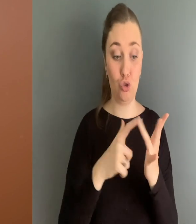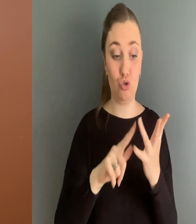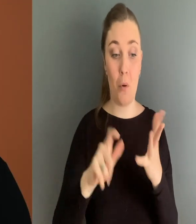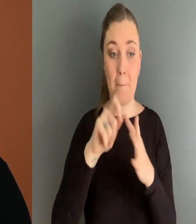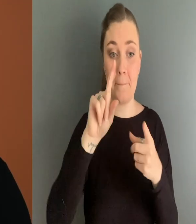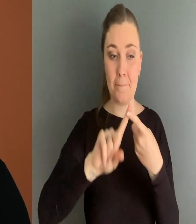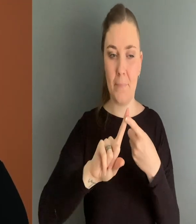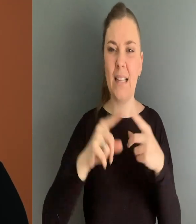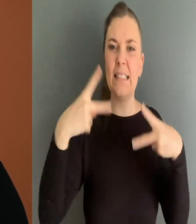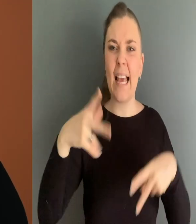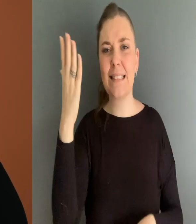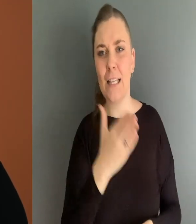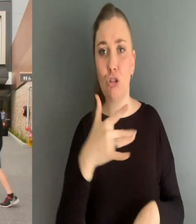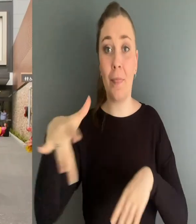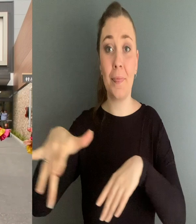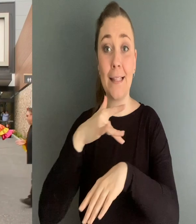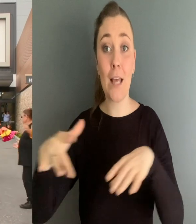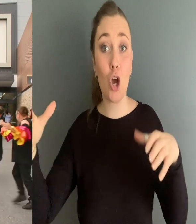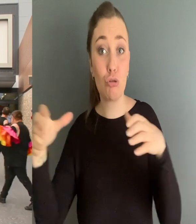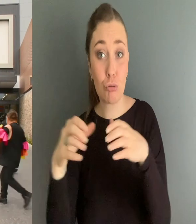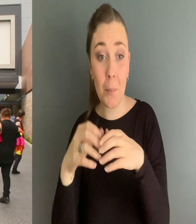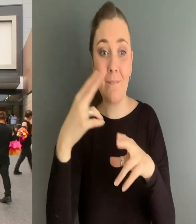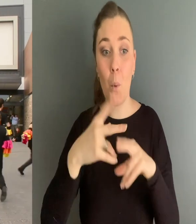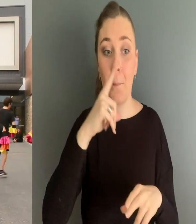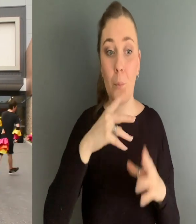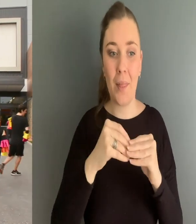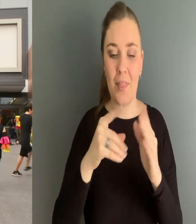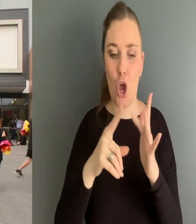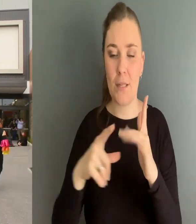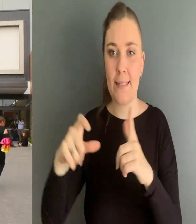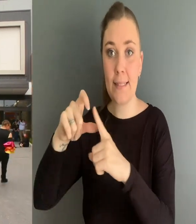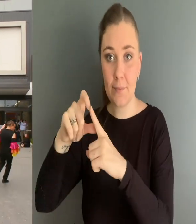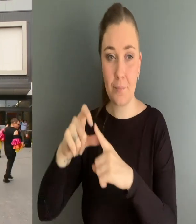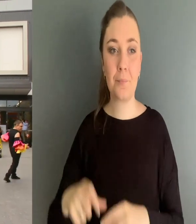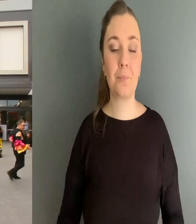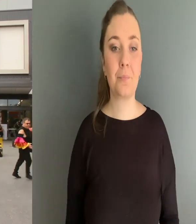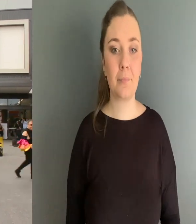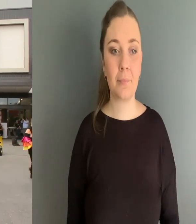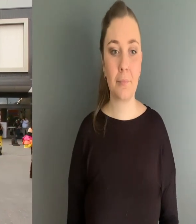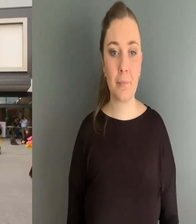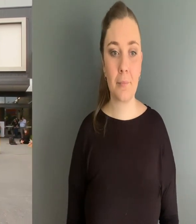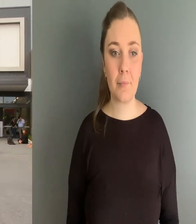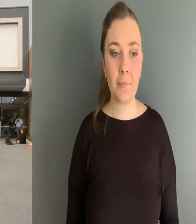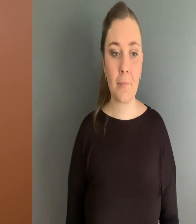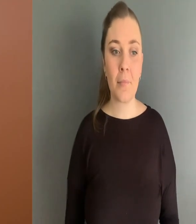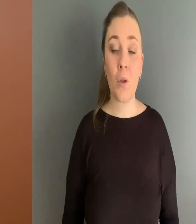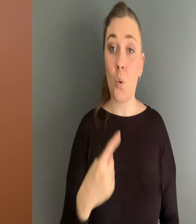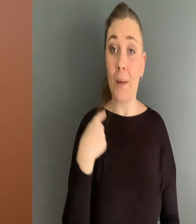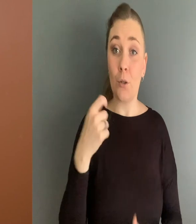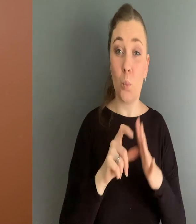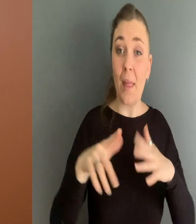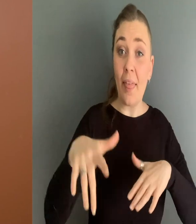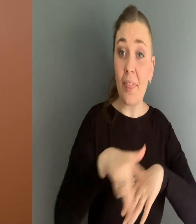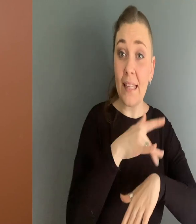dance slash theater group for people with intellectual disabilities and we do